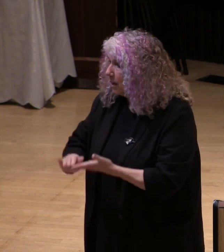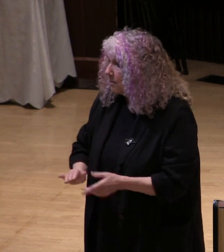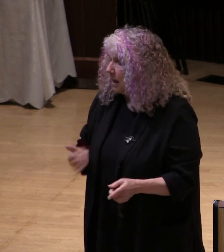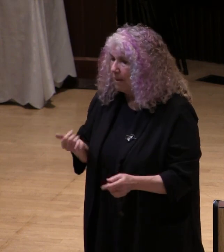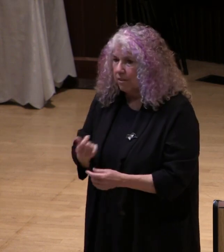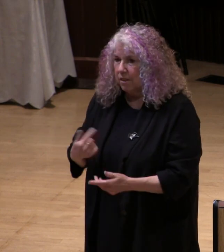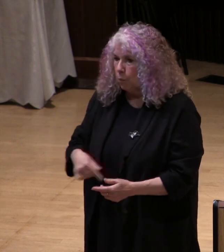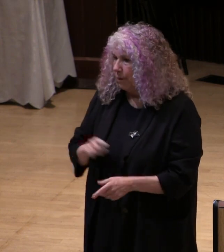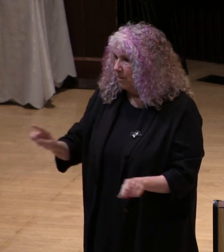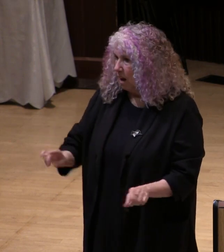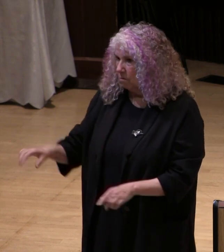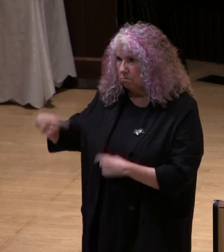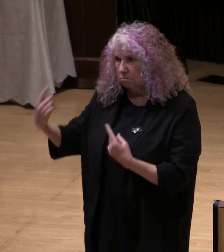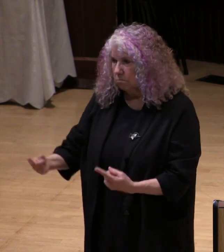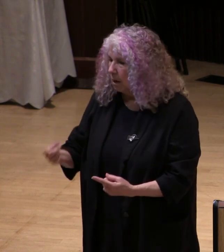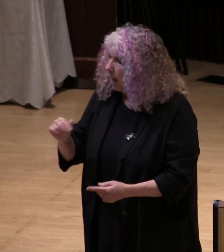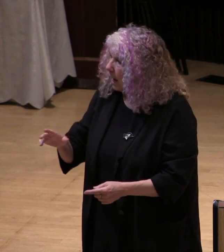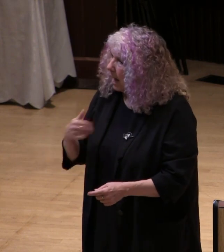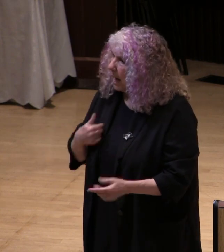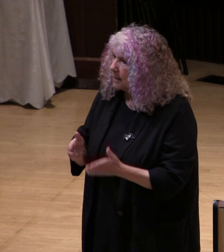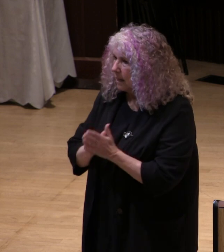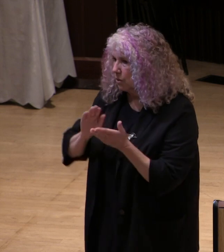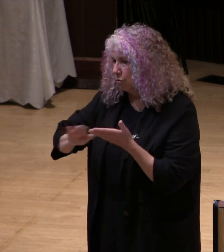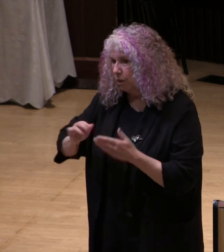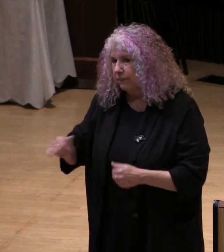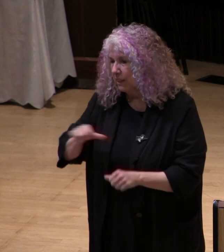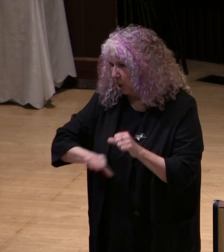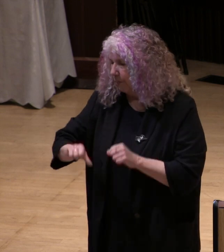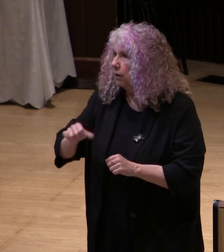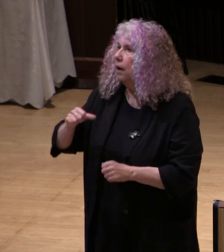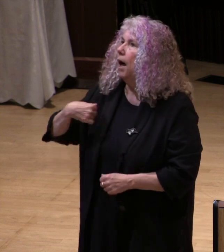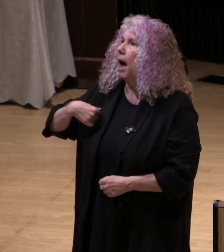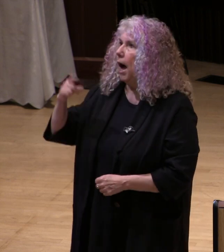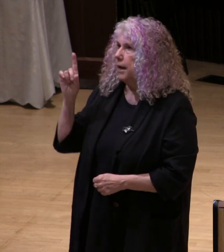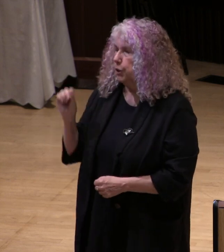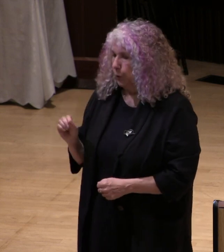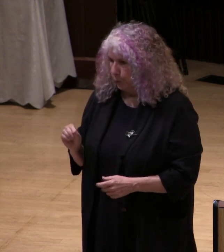forgives everything we've ever done wrong and asks us to forgive each other?